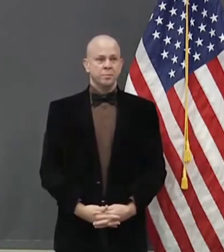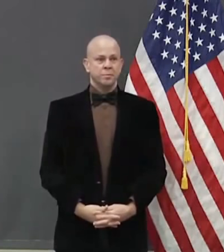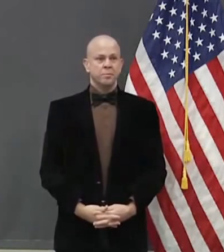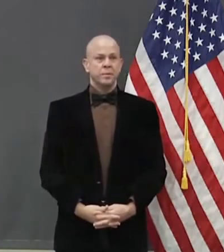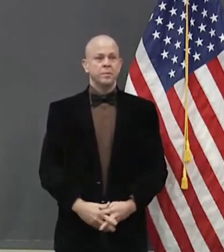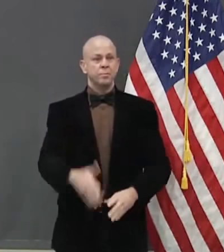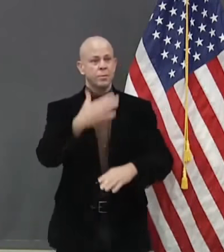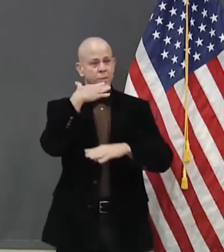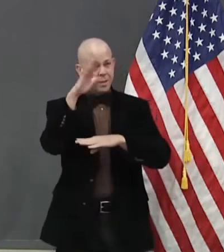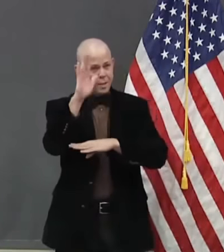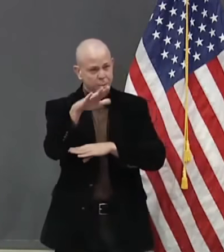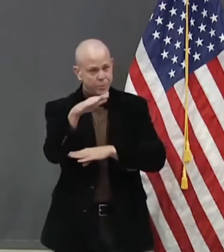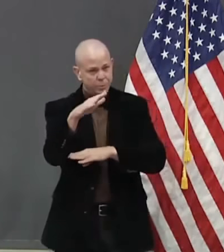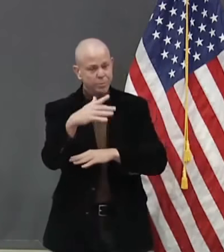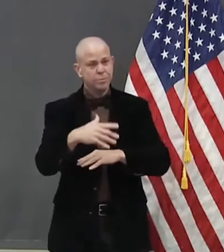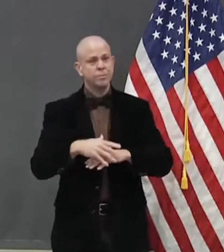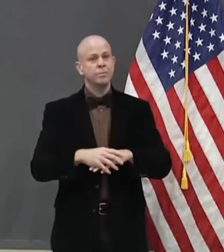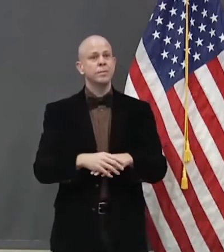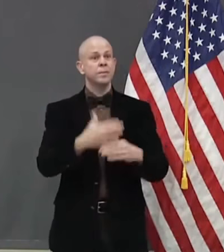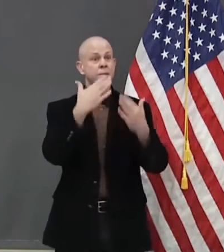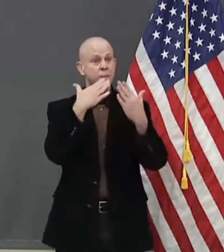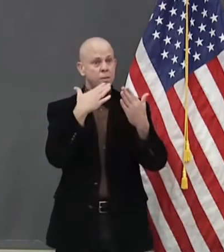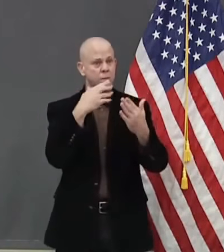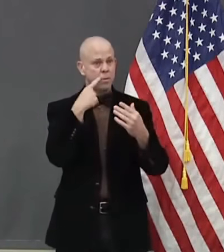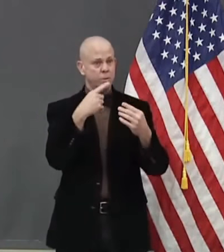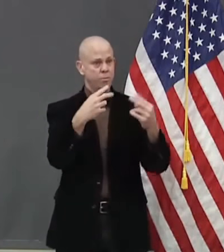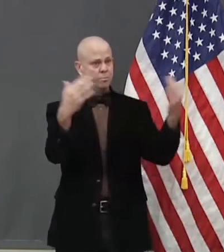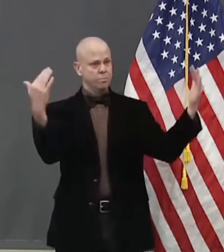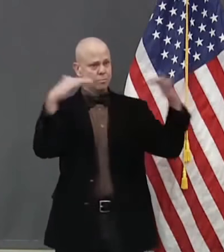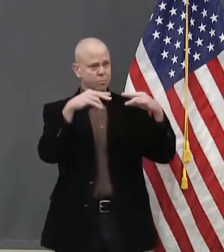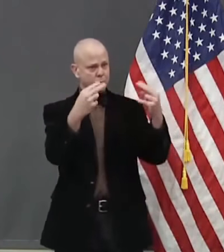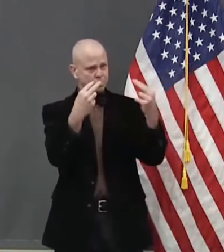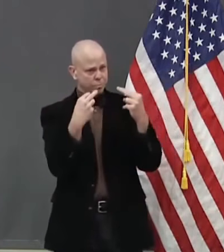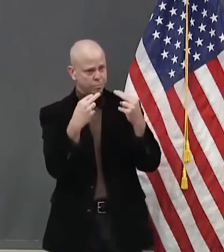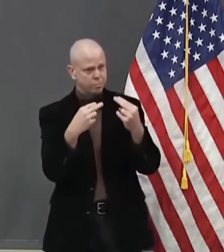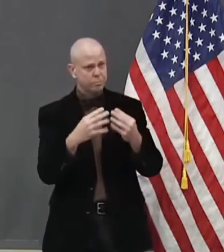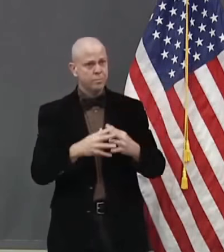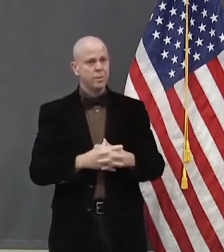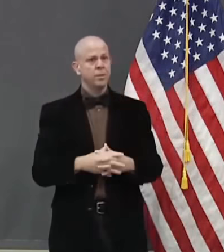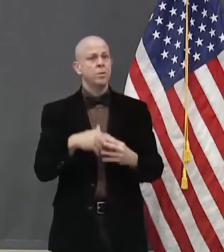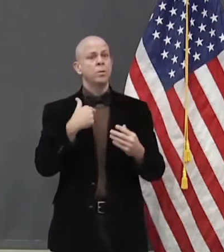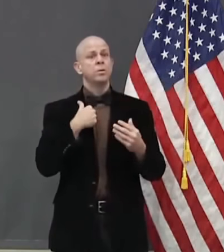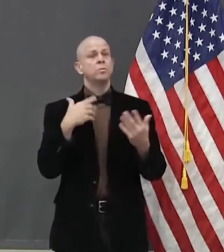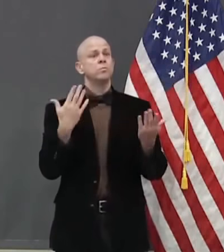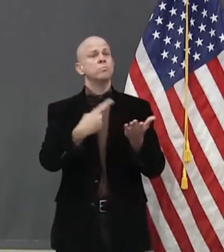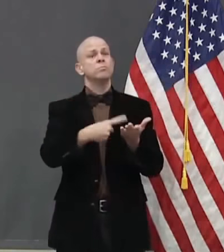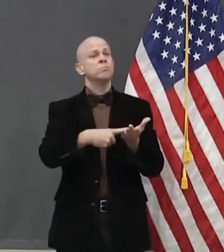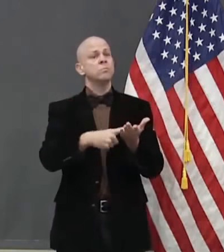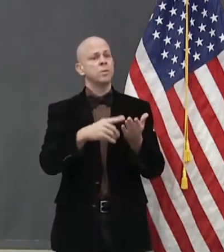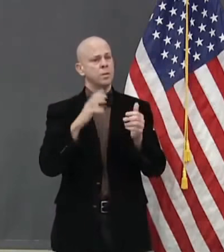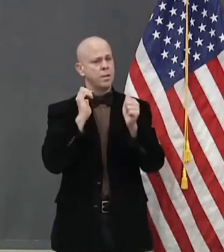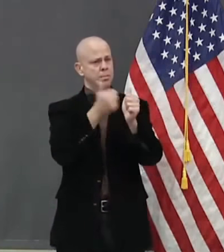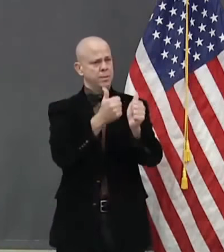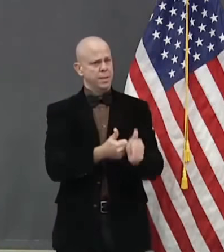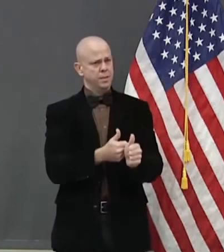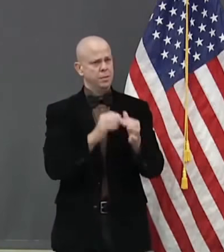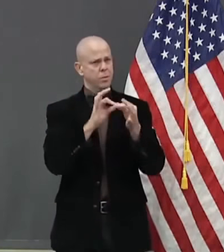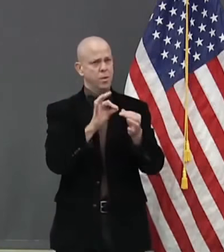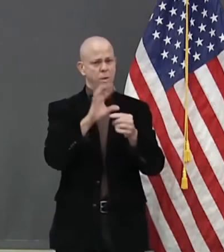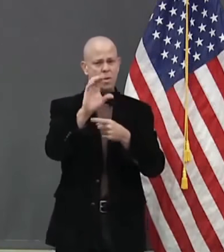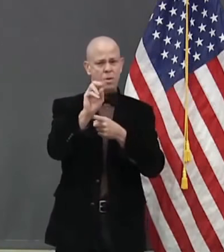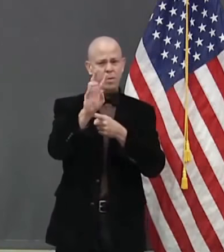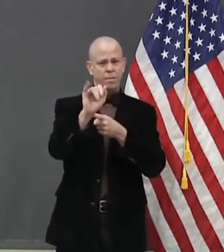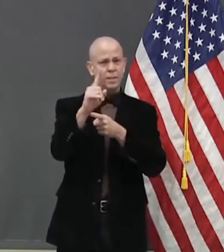Good afternoon, and thank you for being here. We're here to give an update on COVID-19 and our